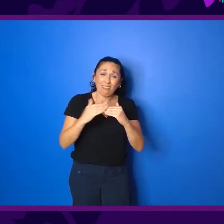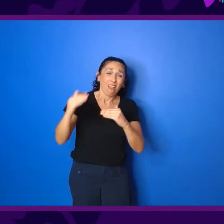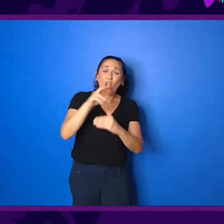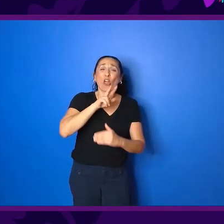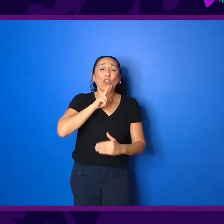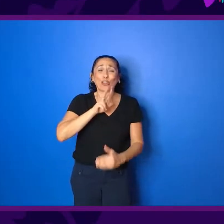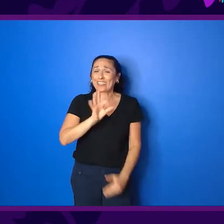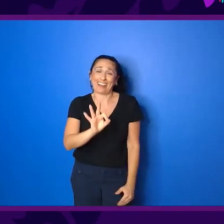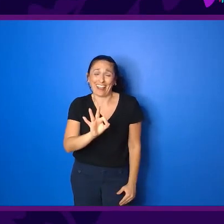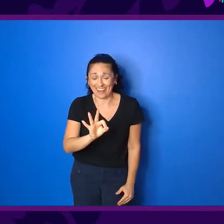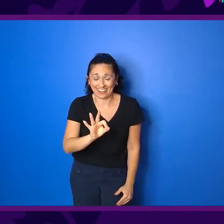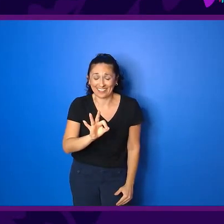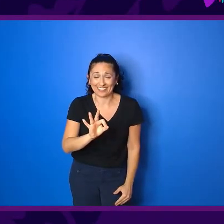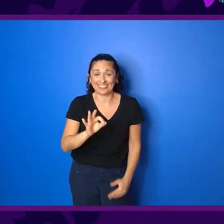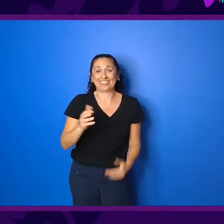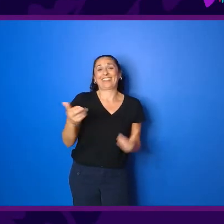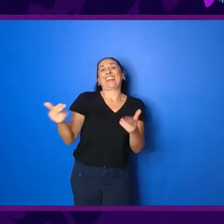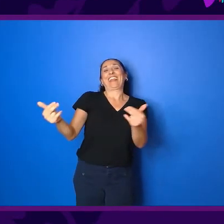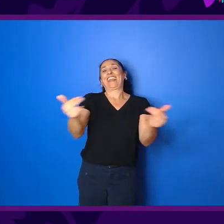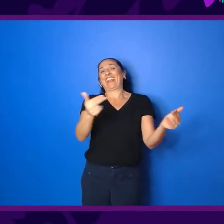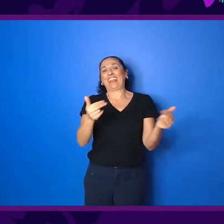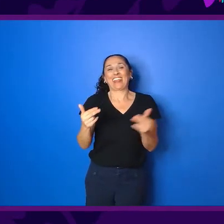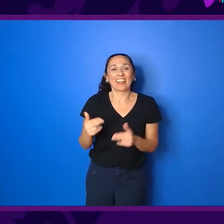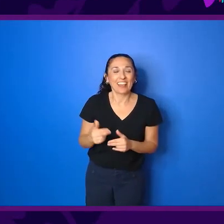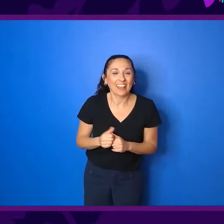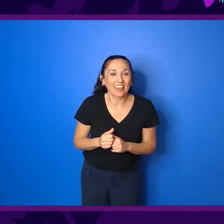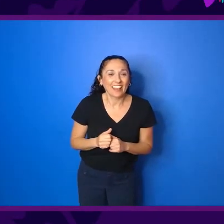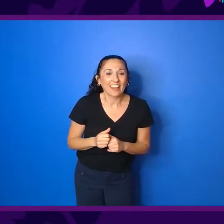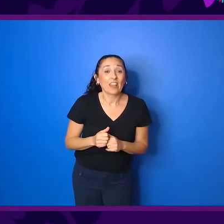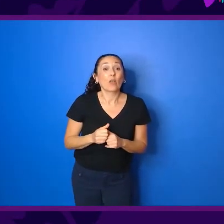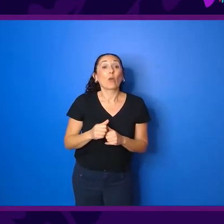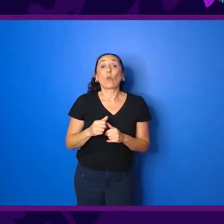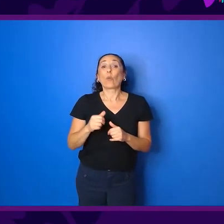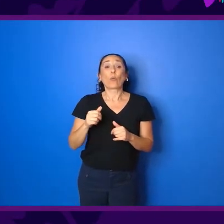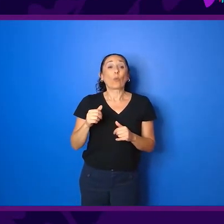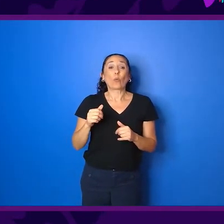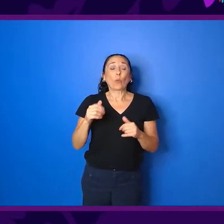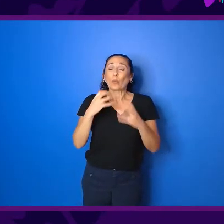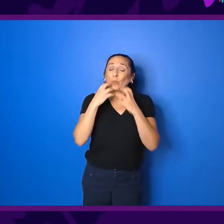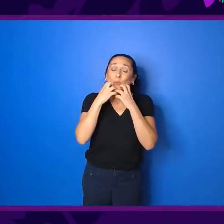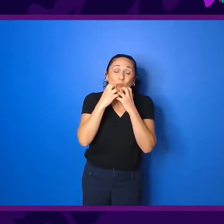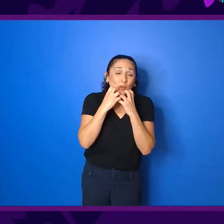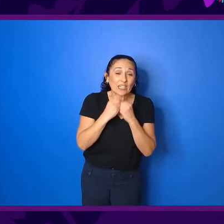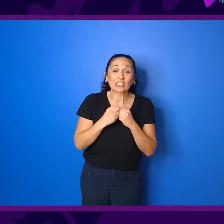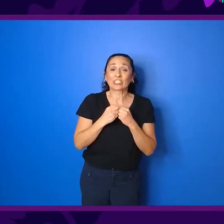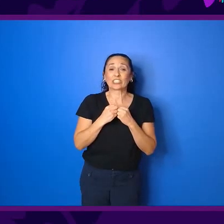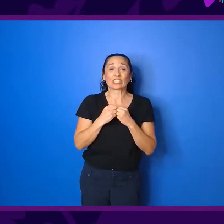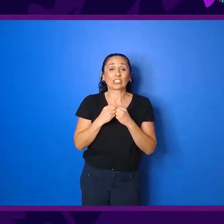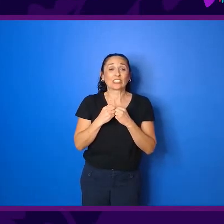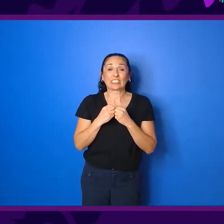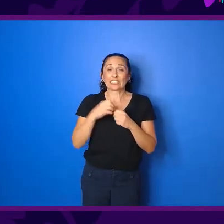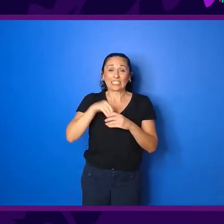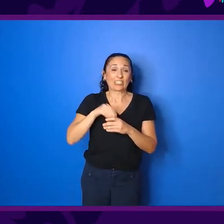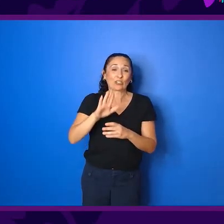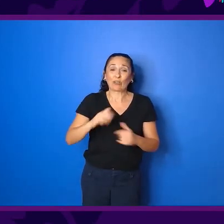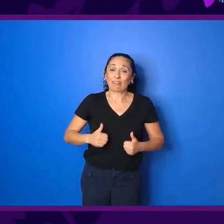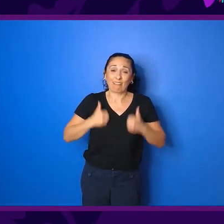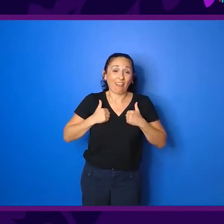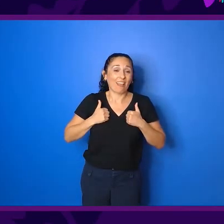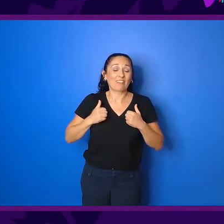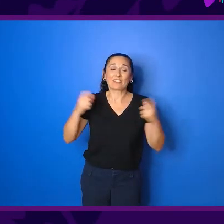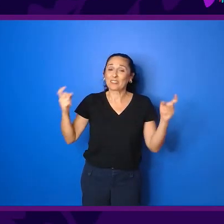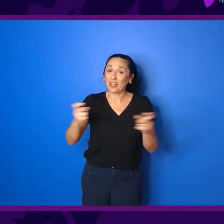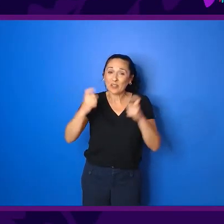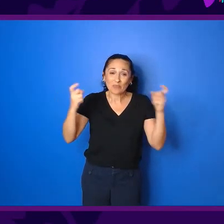look beautiful as always. And what a pleasure to have us your celebration. We really appreciate